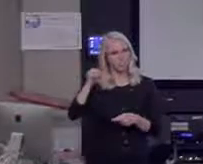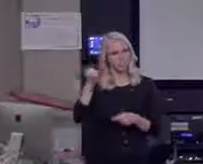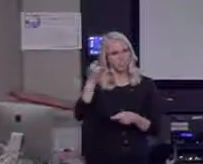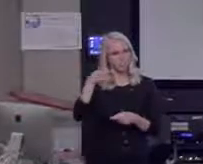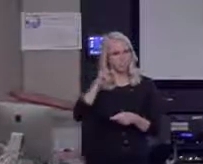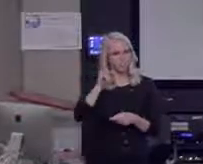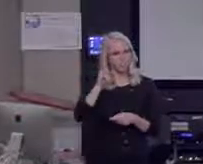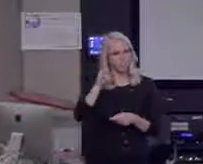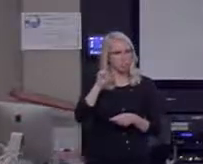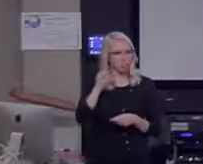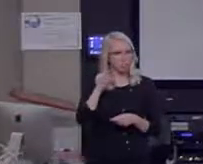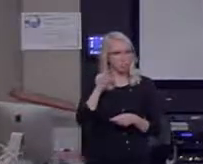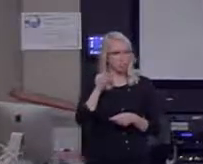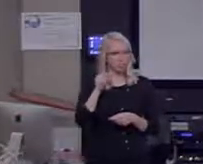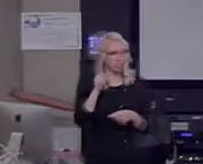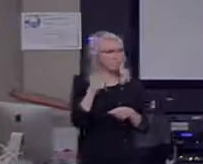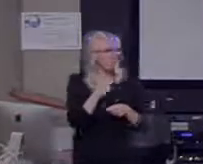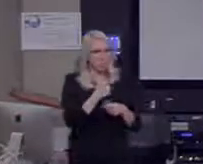leap